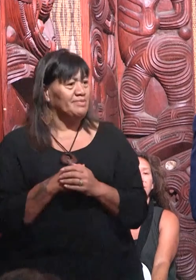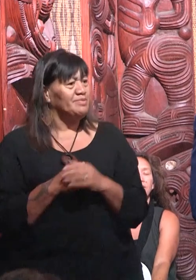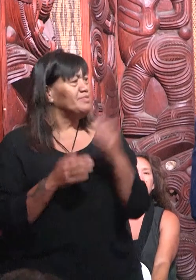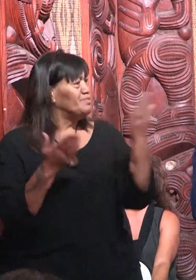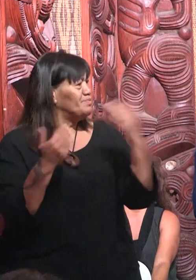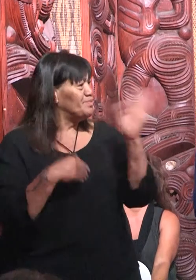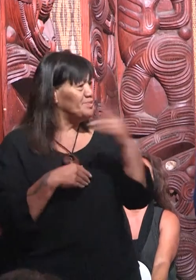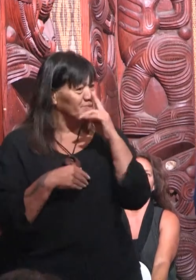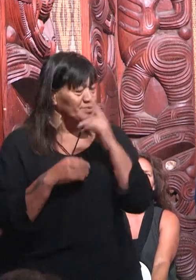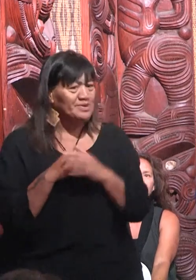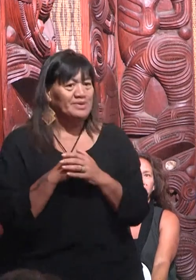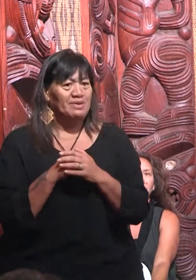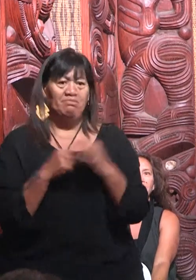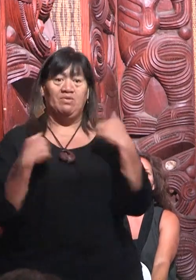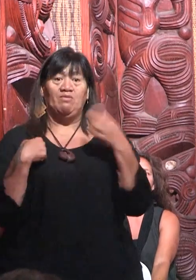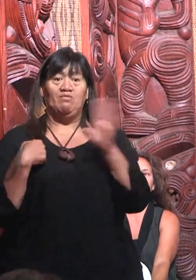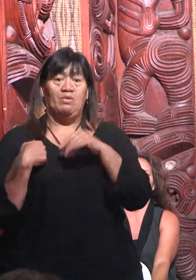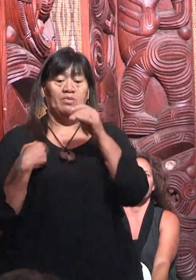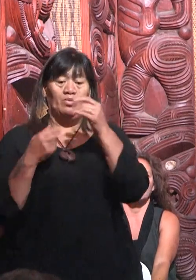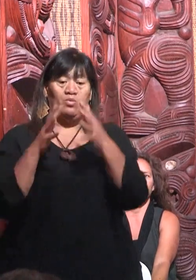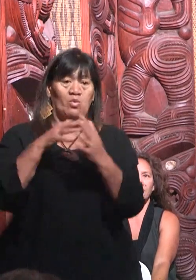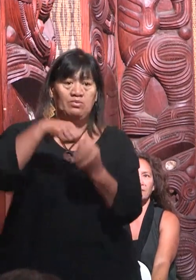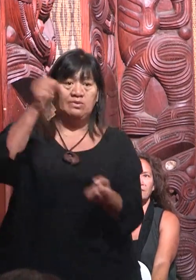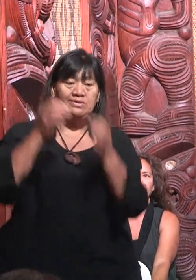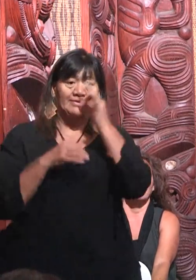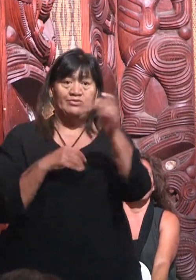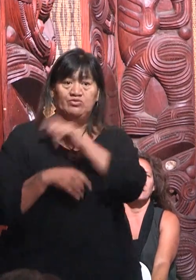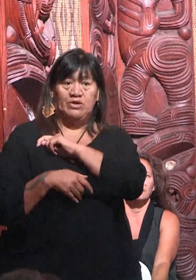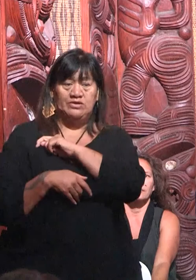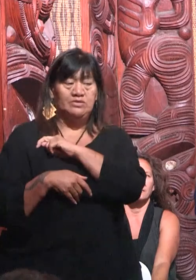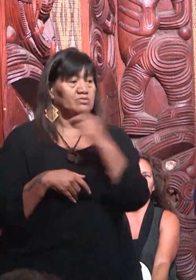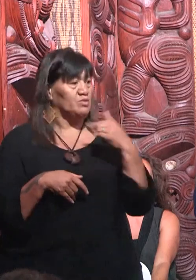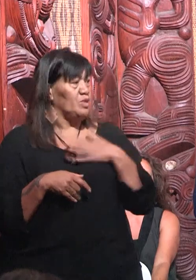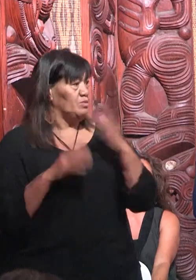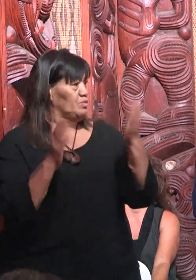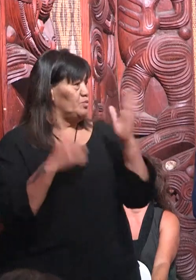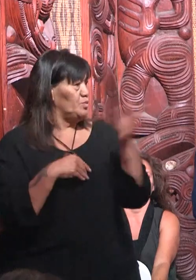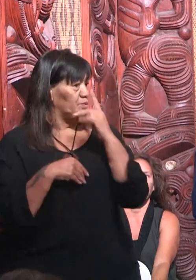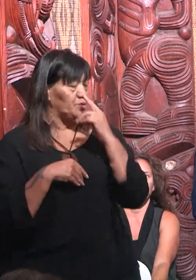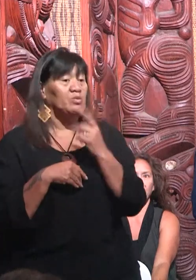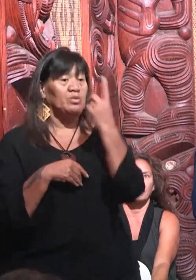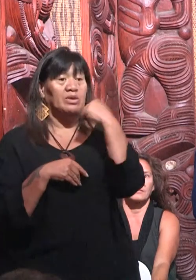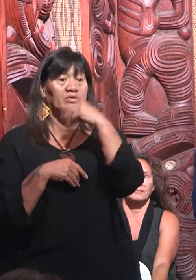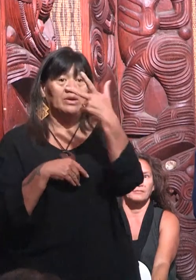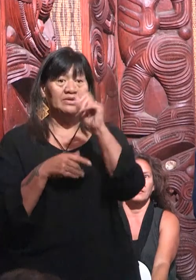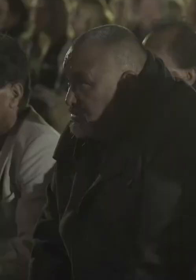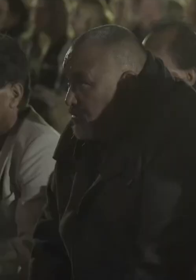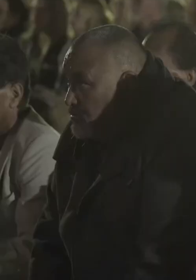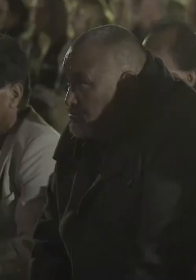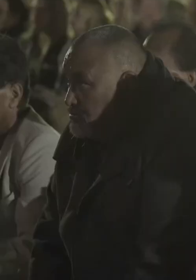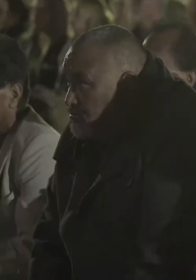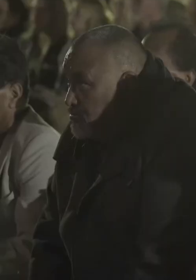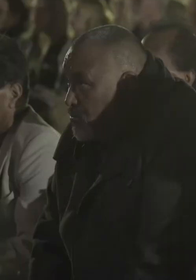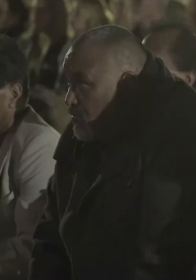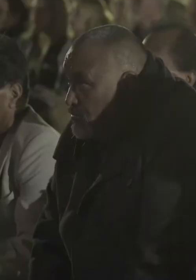behalf of the Waitangi National Trust to welcome you all here 180 years since the signing of Te Tiriti o Waitangi.